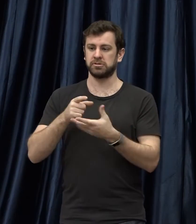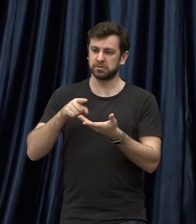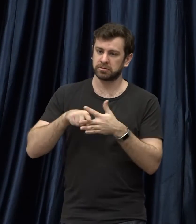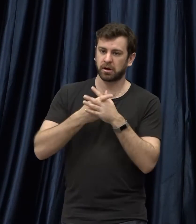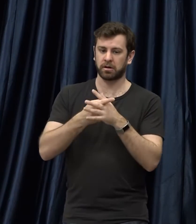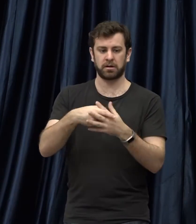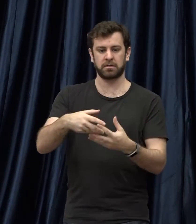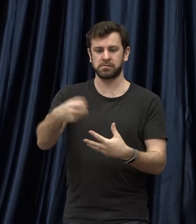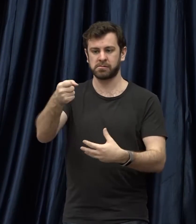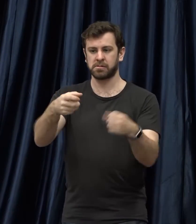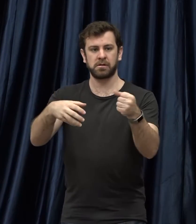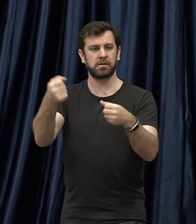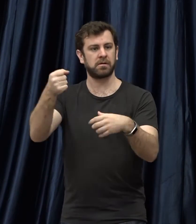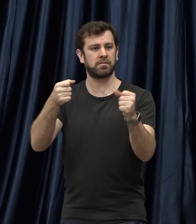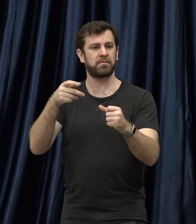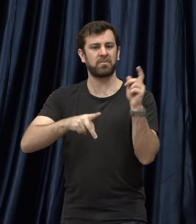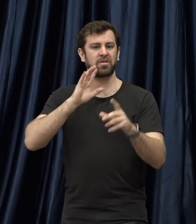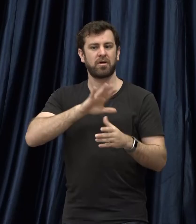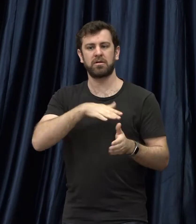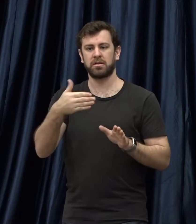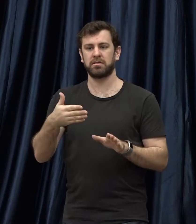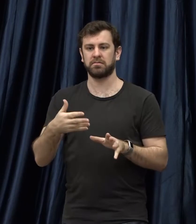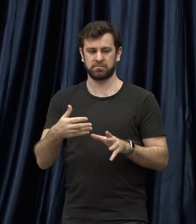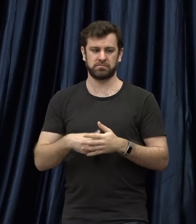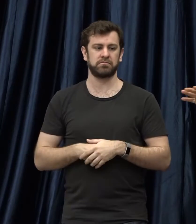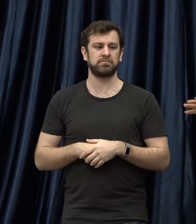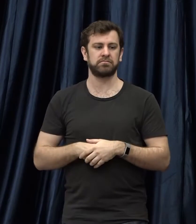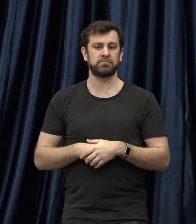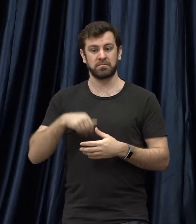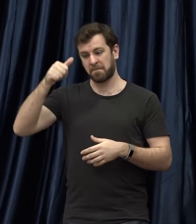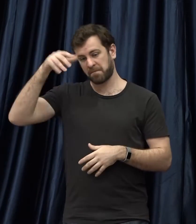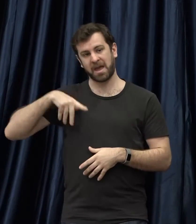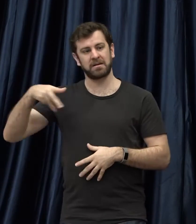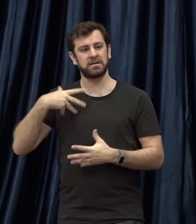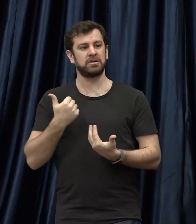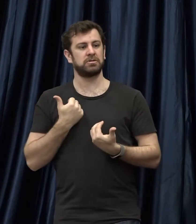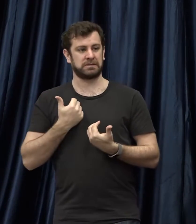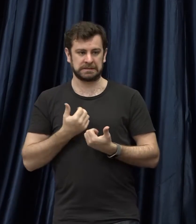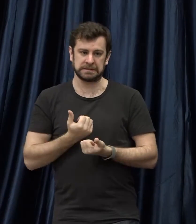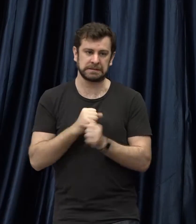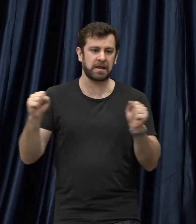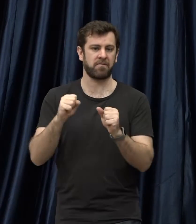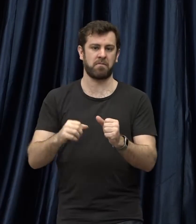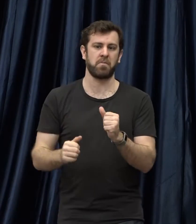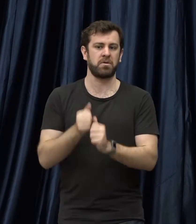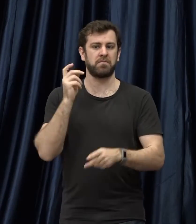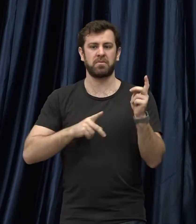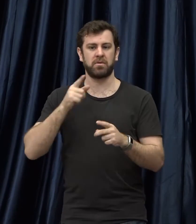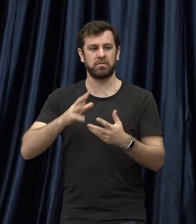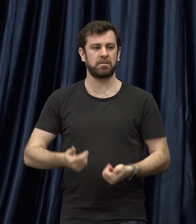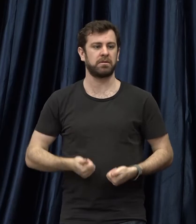and Abdulaziz stood up, drove him away. He saved most of the lives of the people who